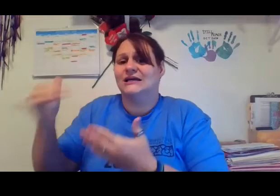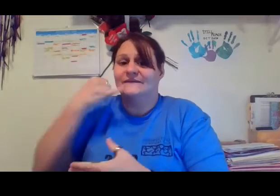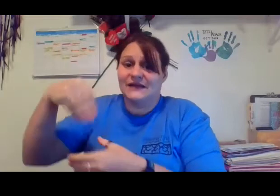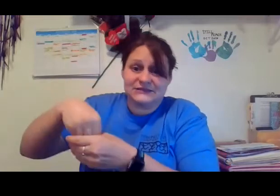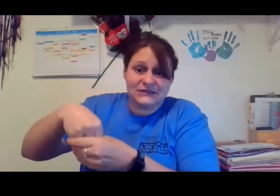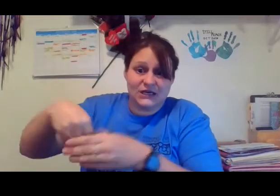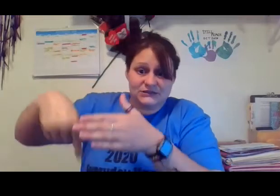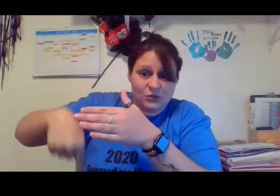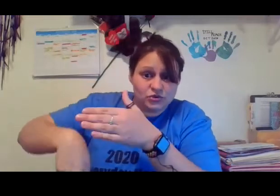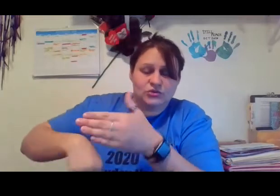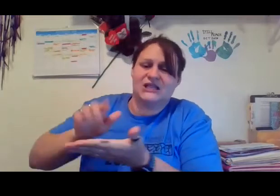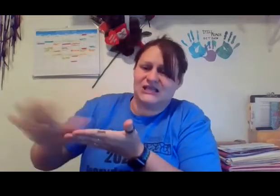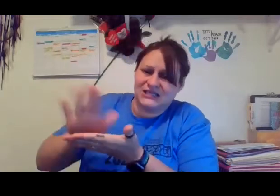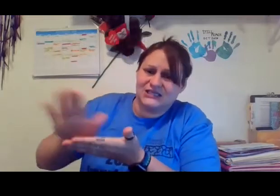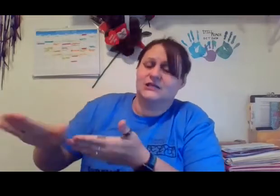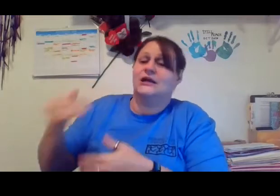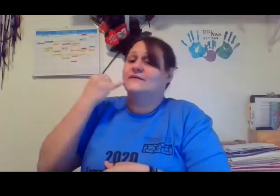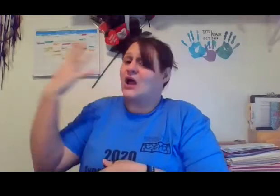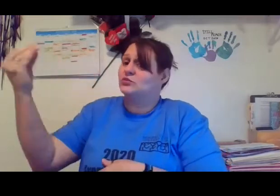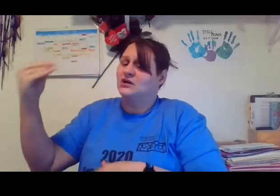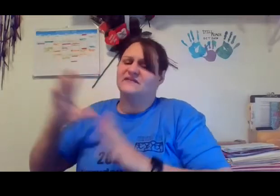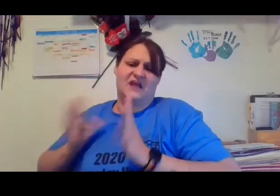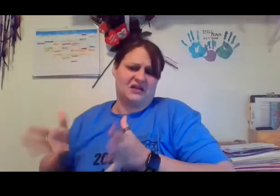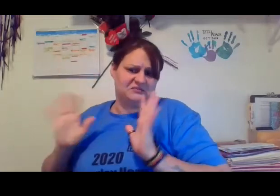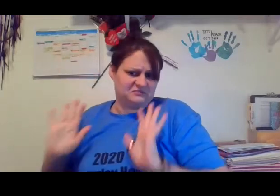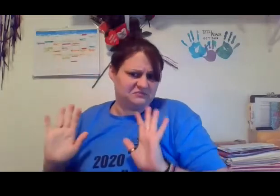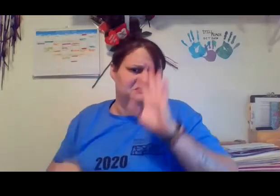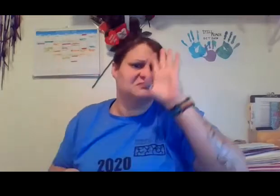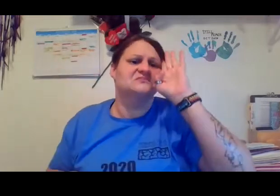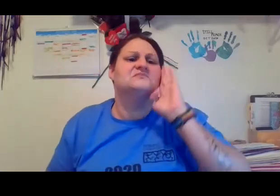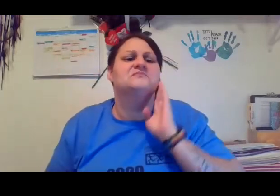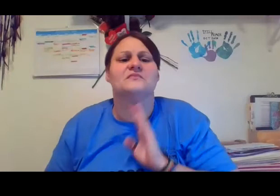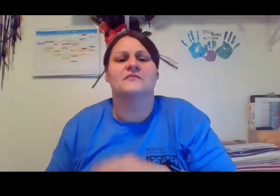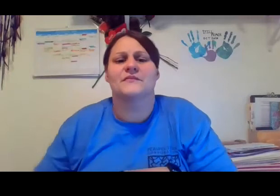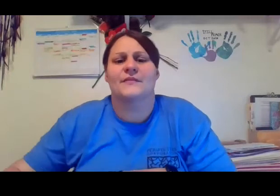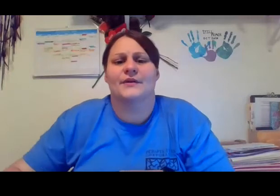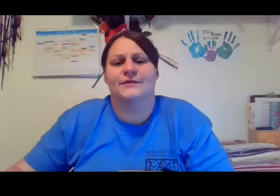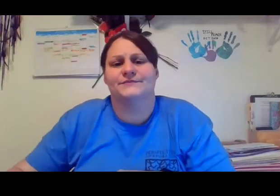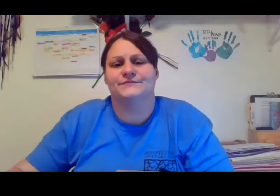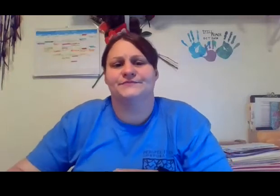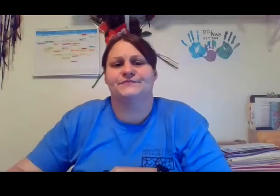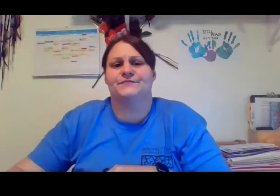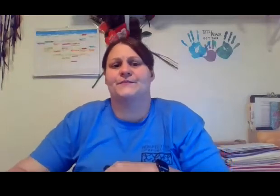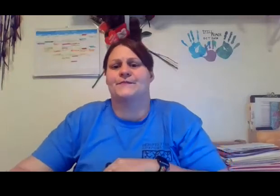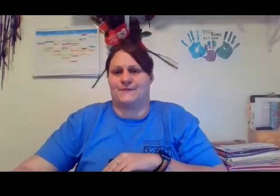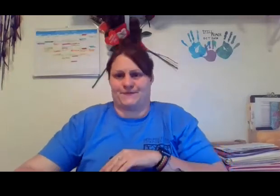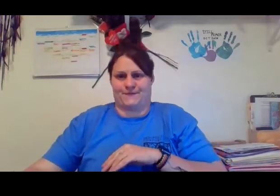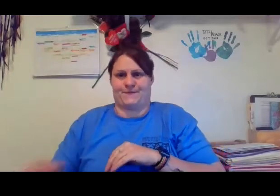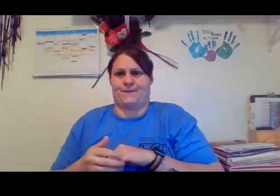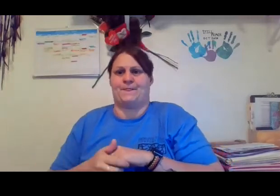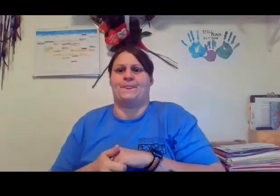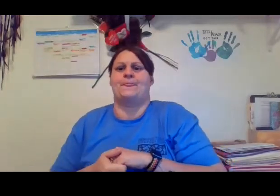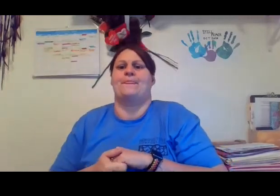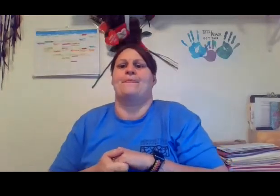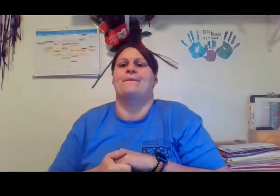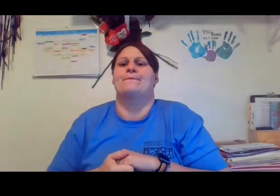covered, go outside, then go ahead and do what you got to do. Take your mask off, you can breathe. If you're going to be inside and you take that mask off for